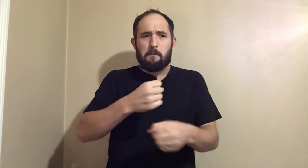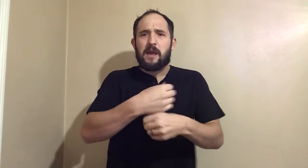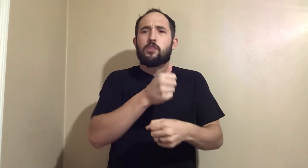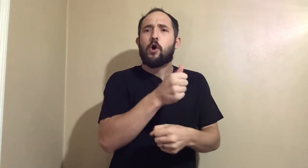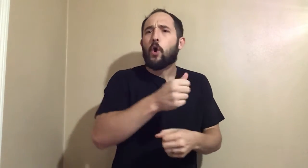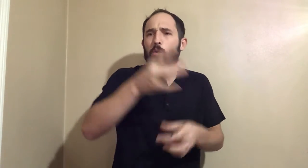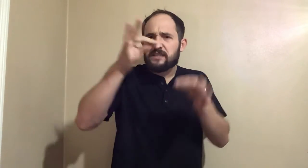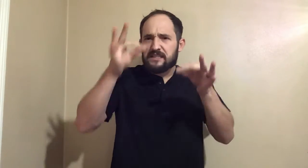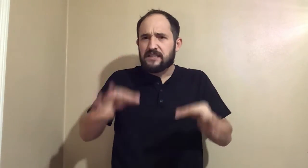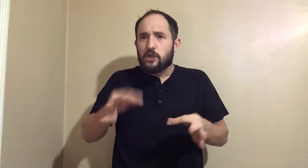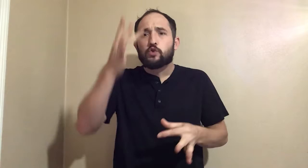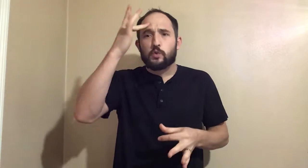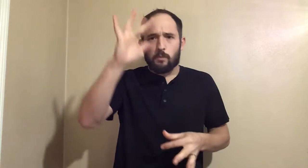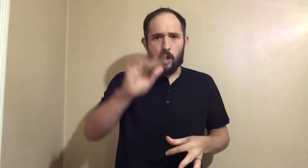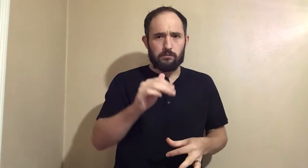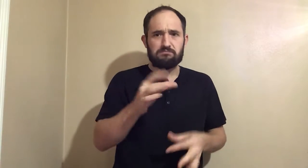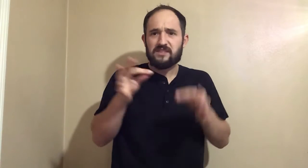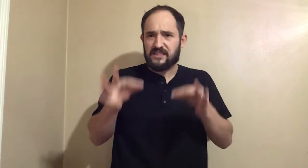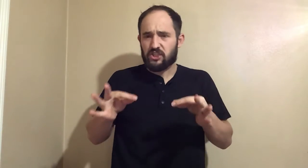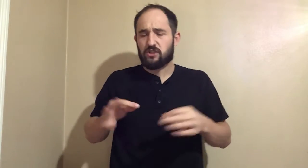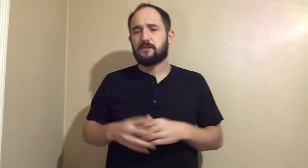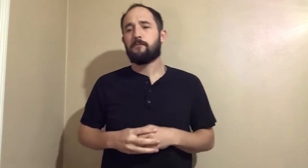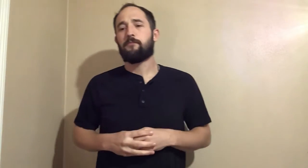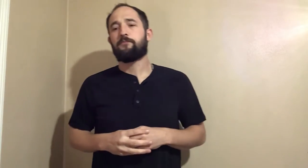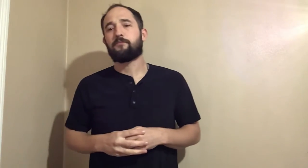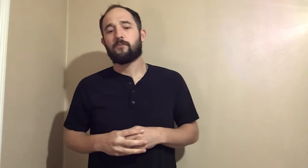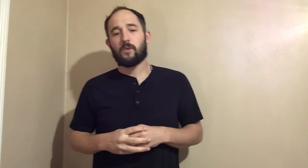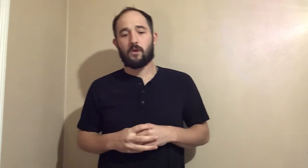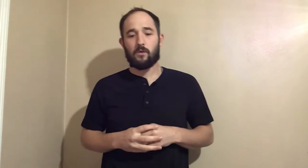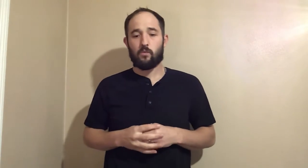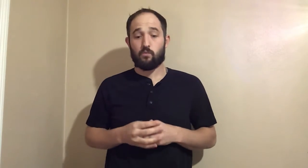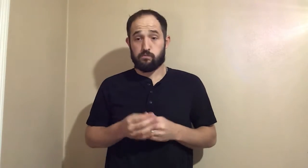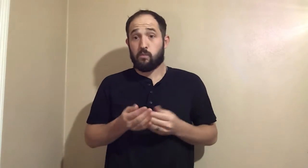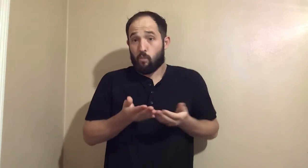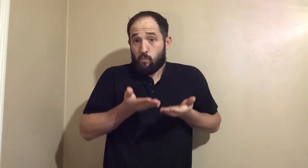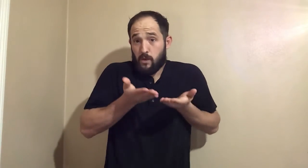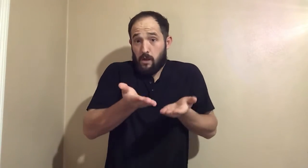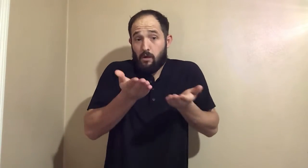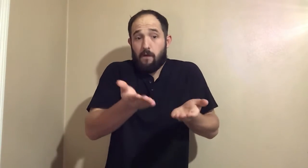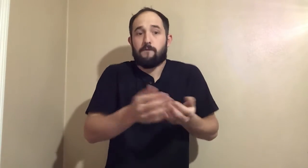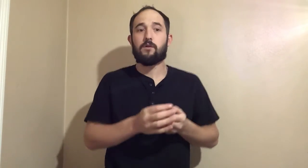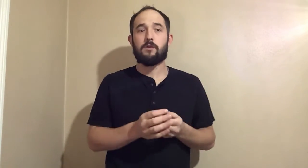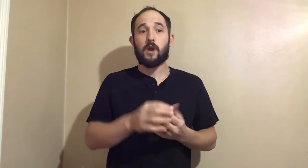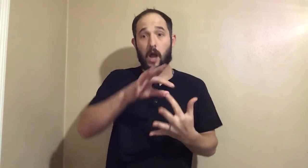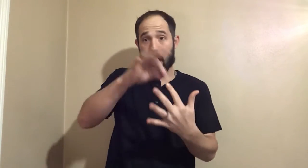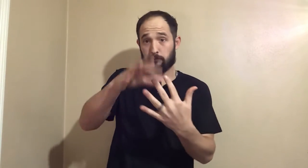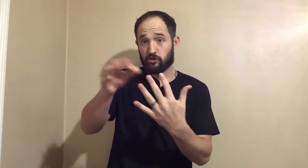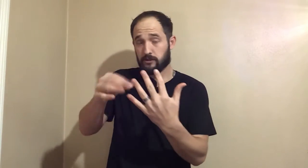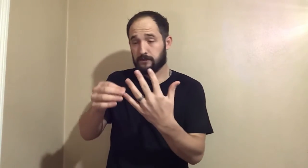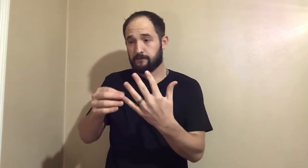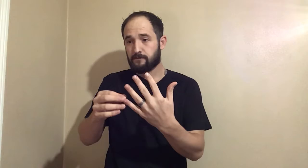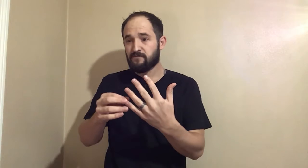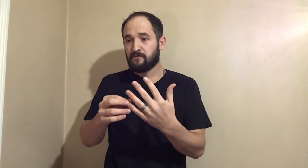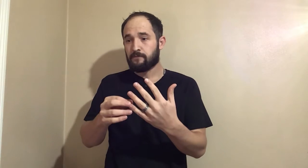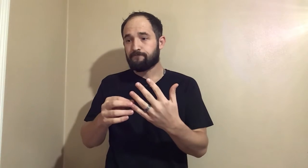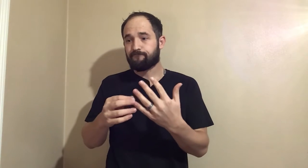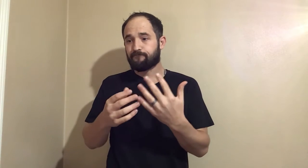We offer options based on what is ordered by the physician. So usually what is ordered is a